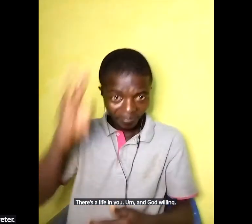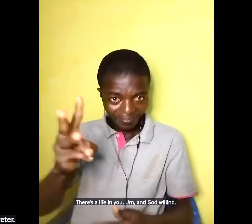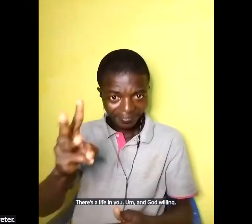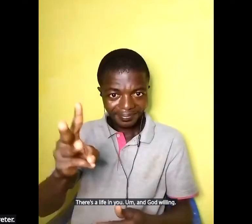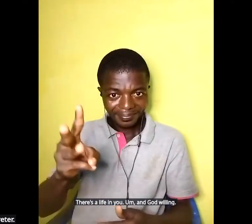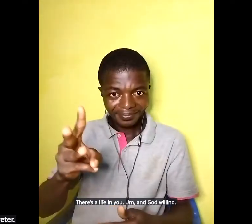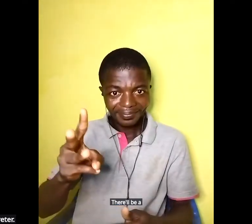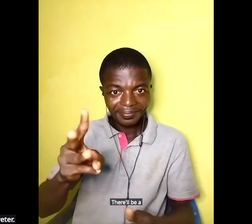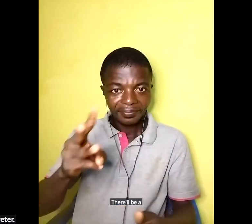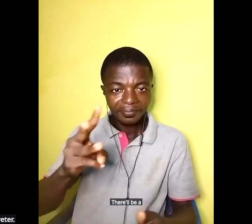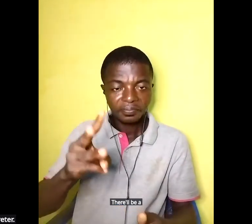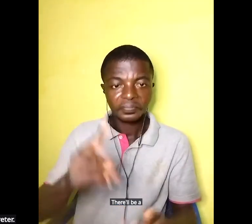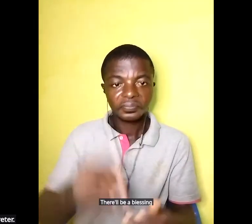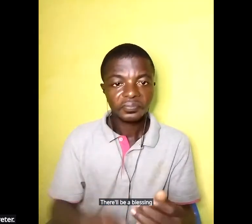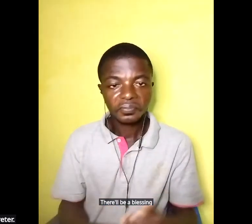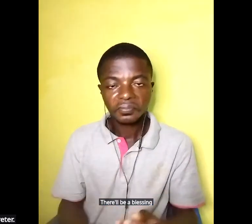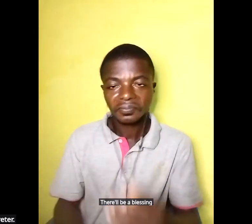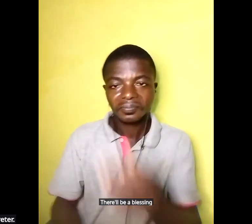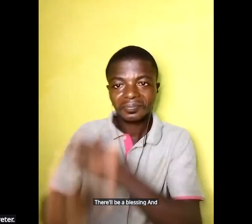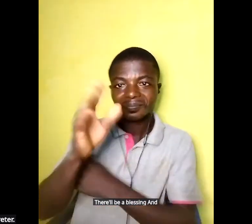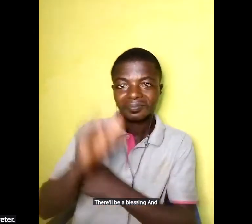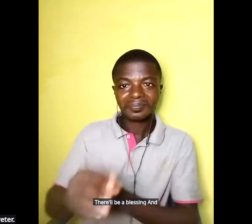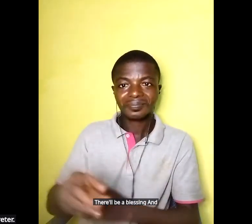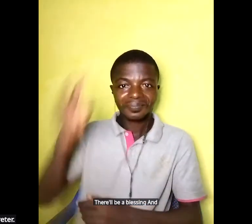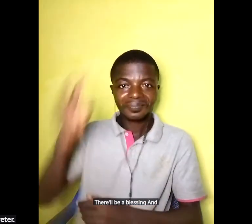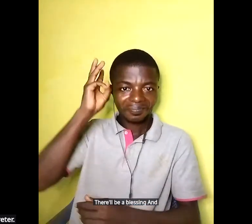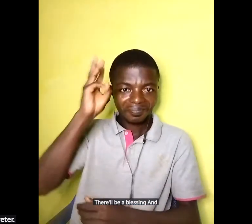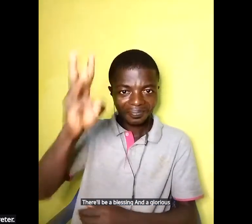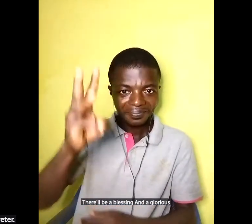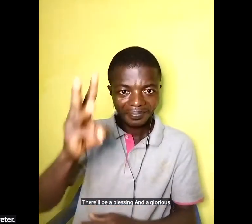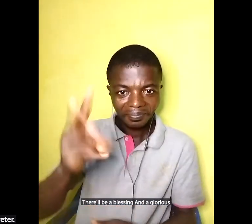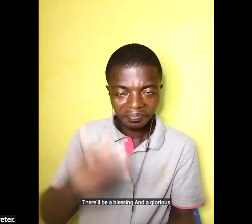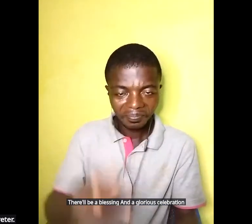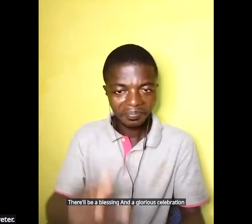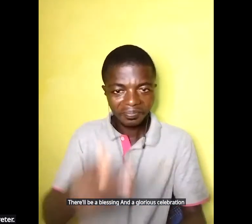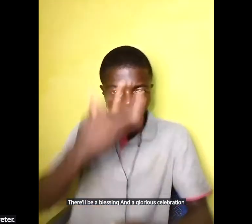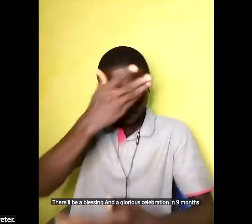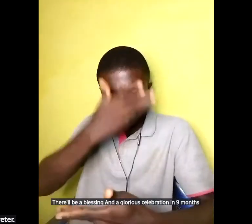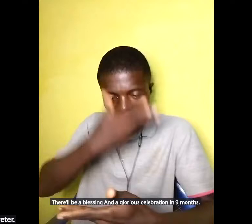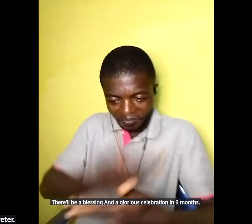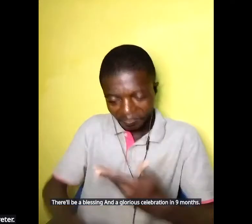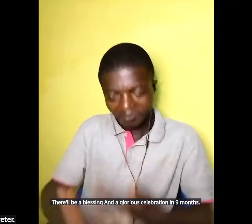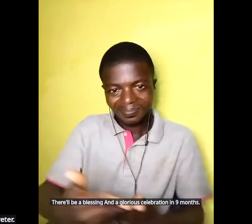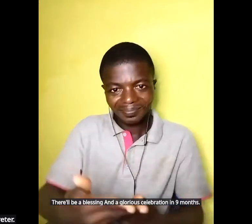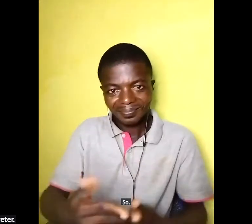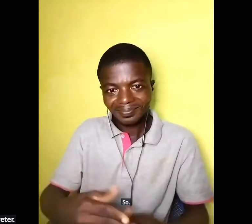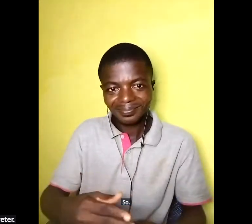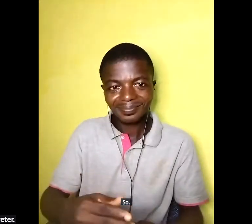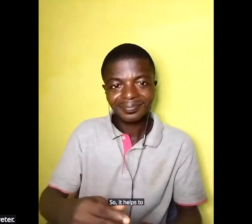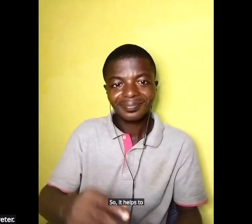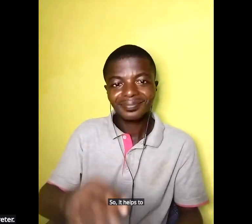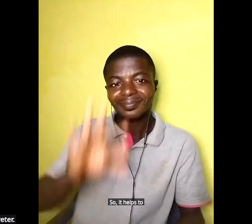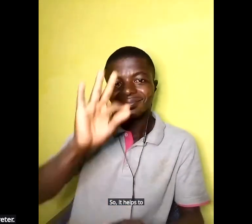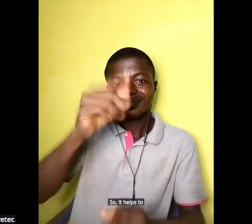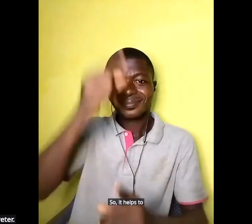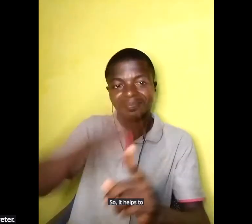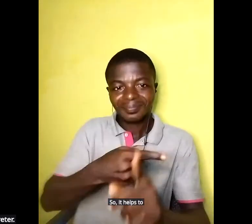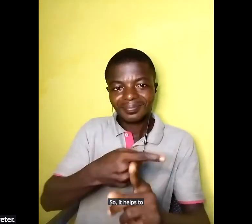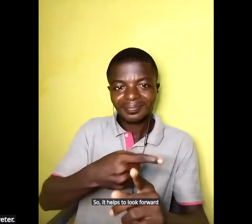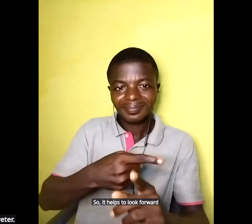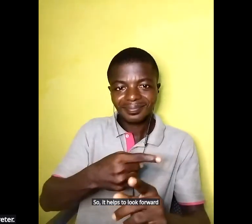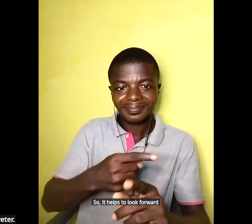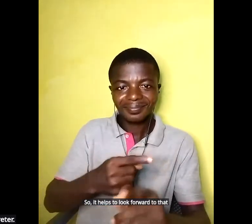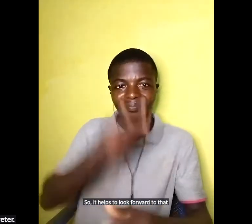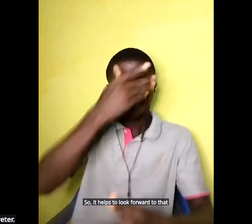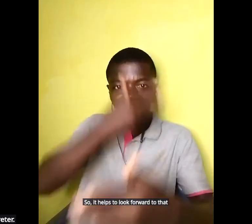a blessing and a glorious celebration in 9 months. So it helps to look forward to